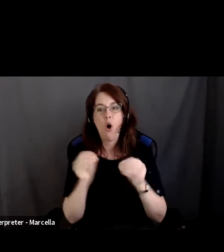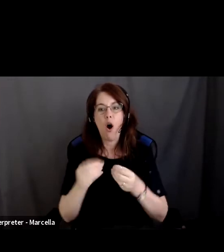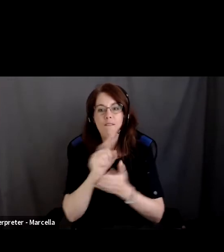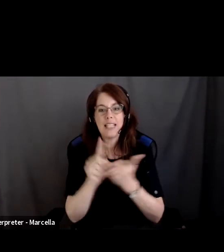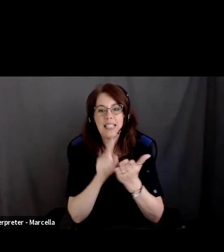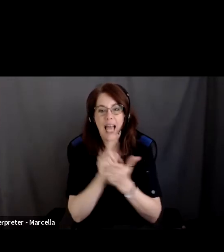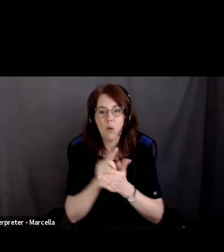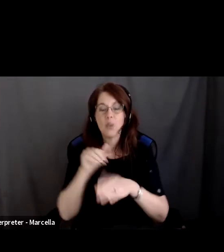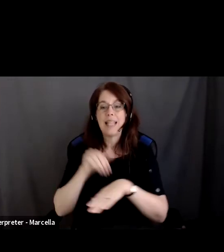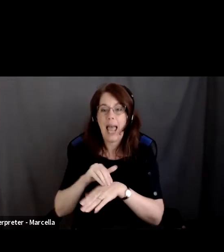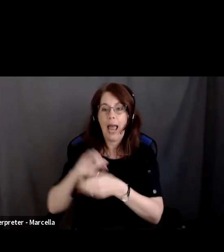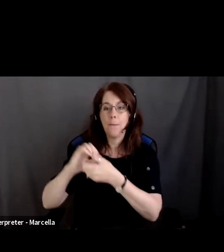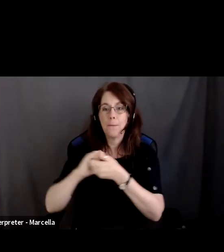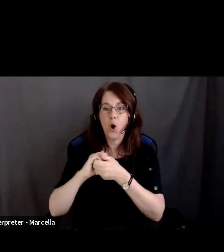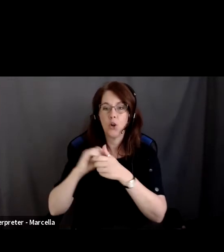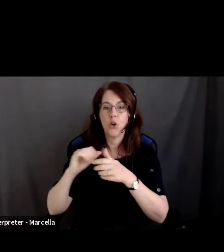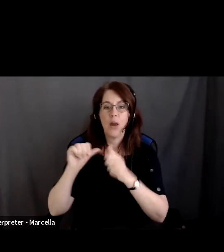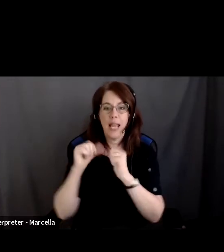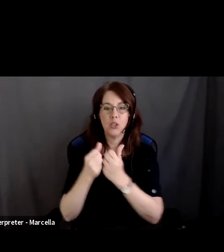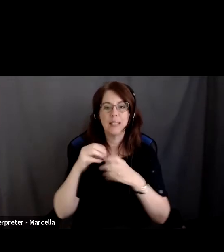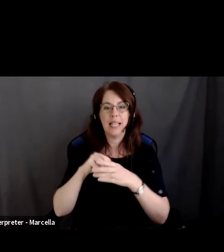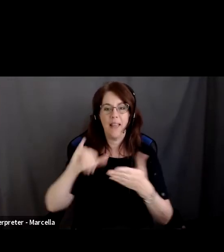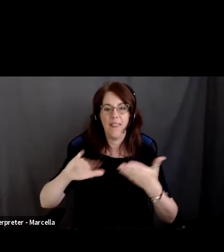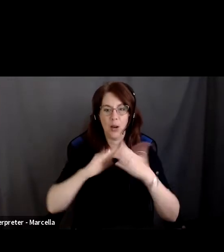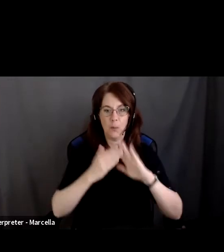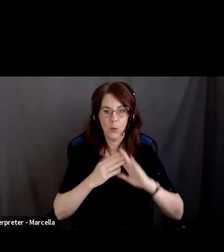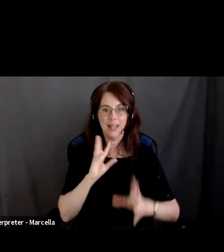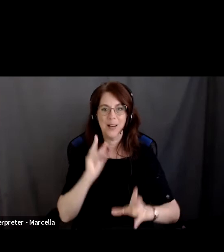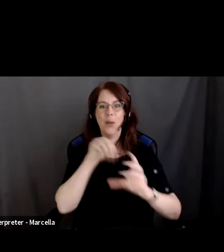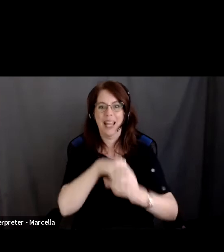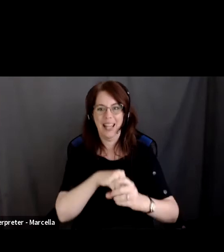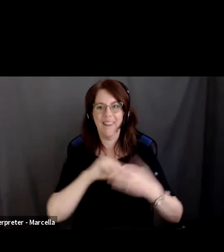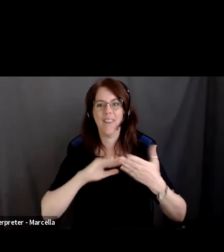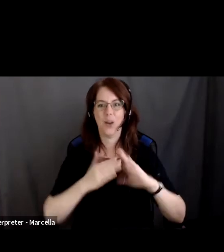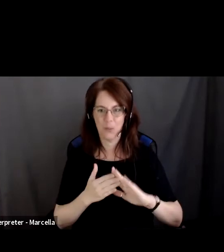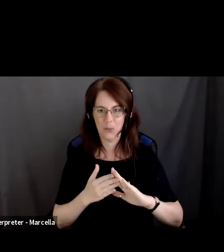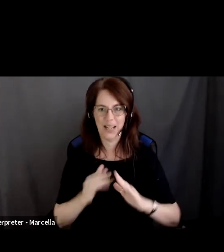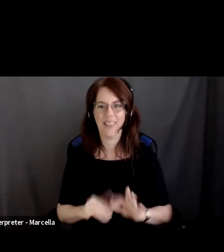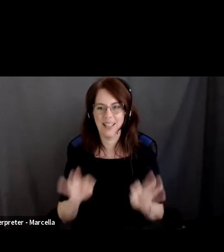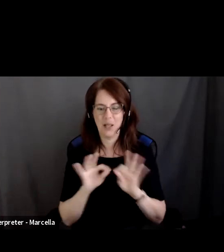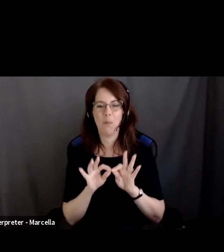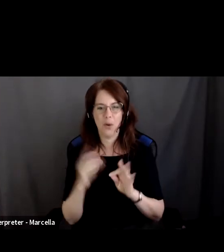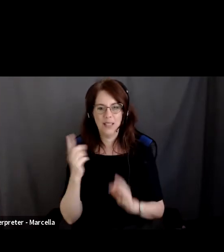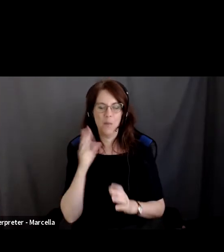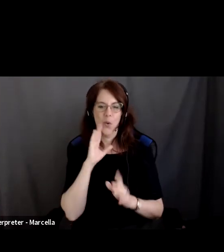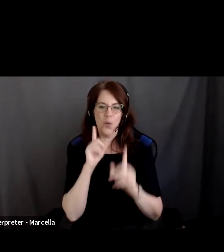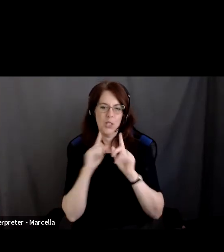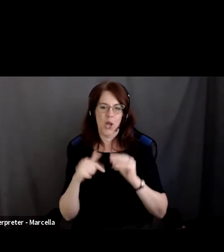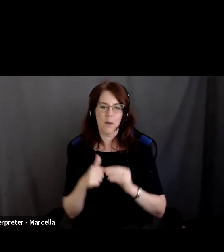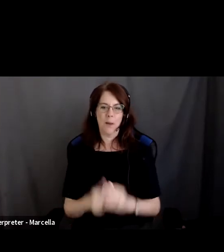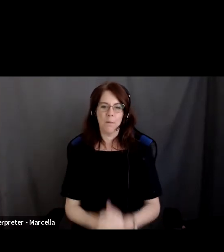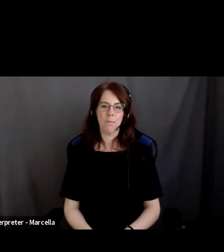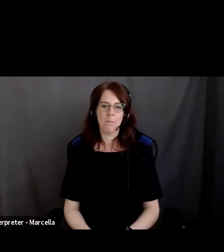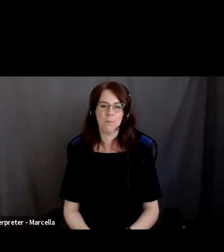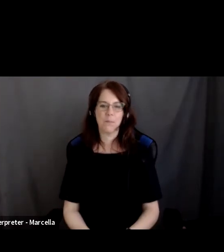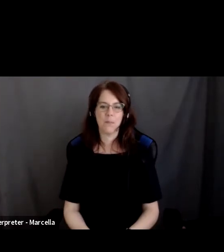partner agencies in those rural communities, being in the community. That's important and something we will talk about